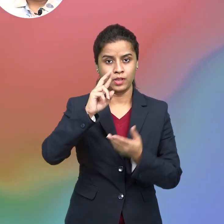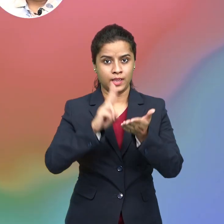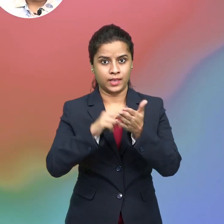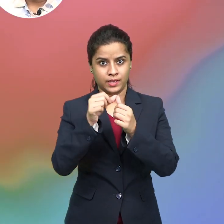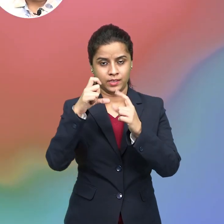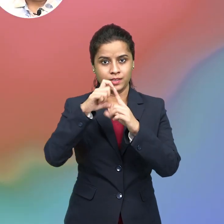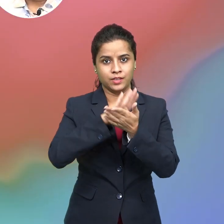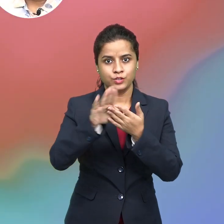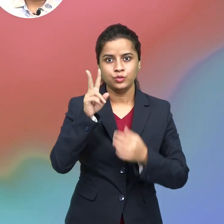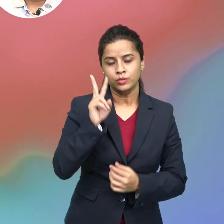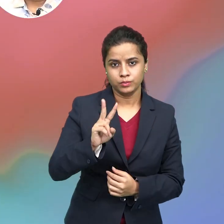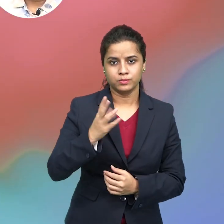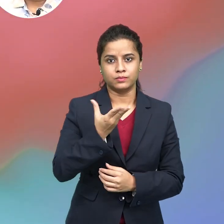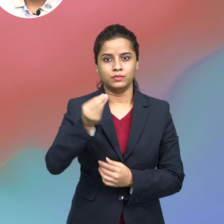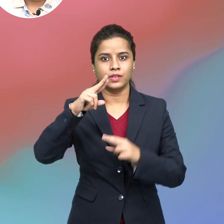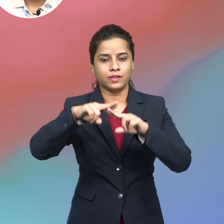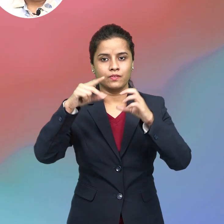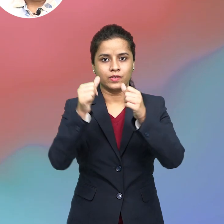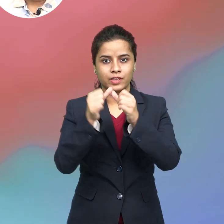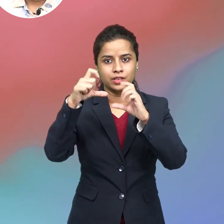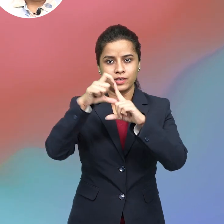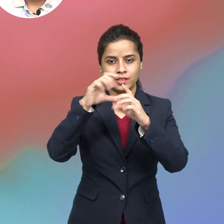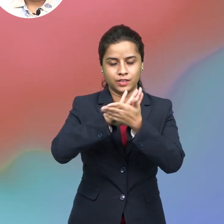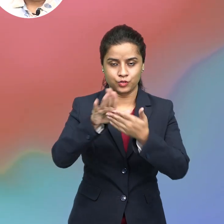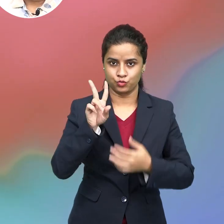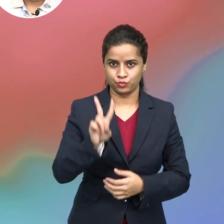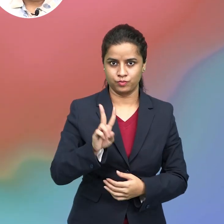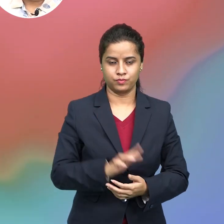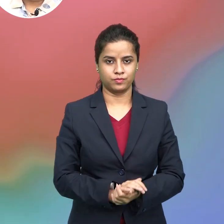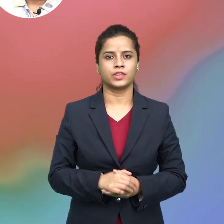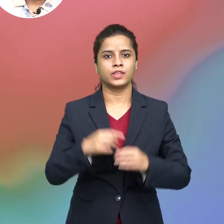NADH2 and FADH2.